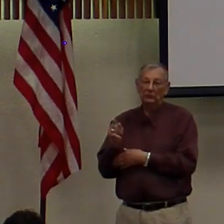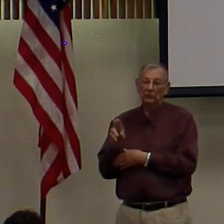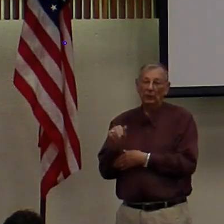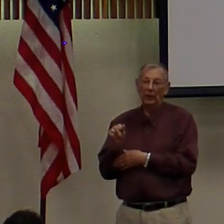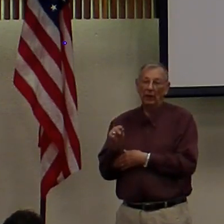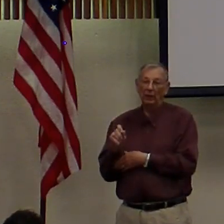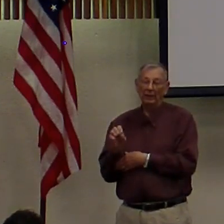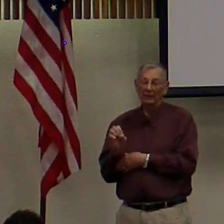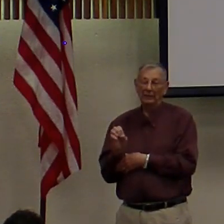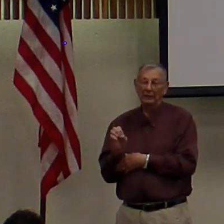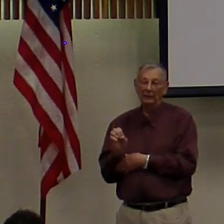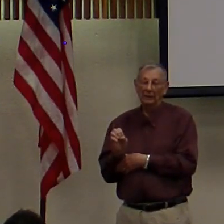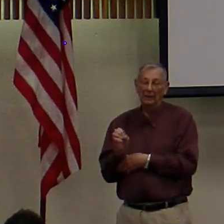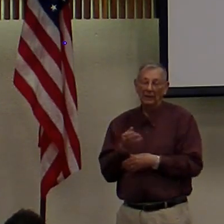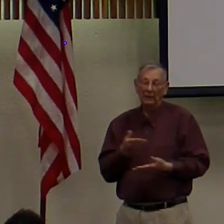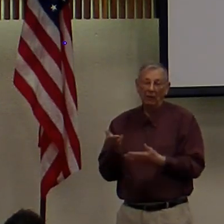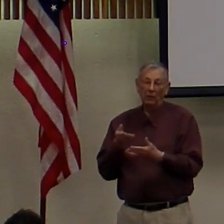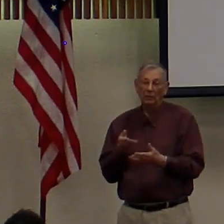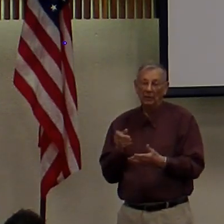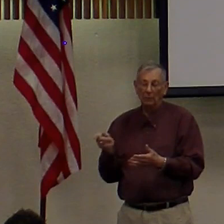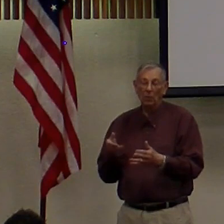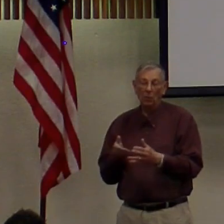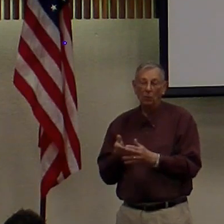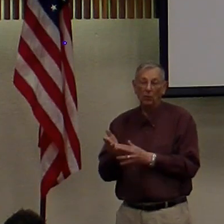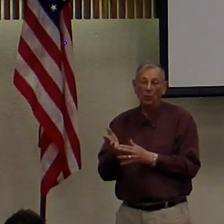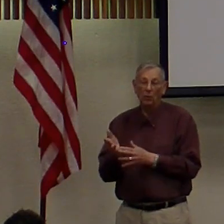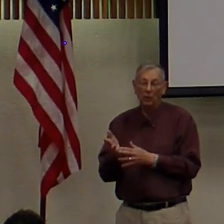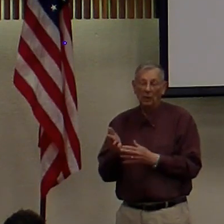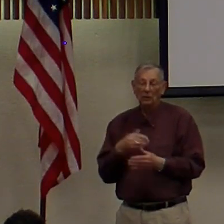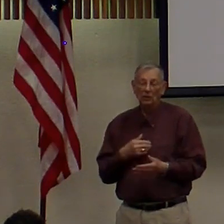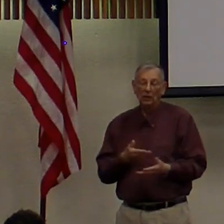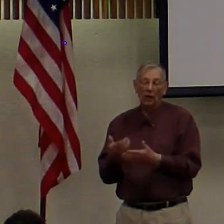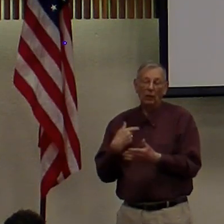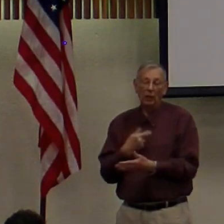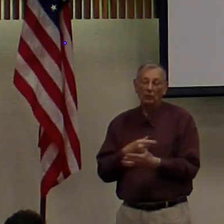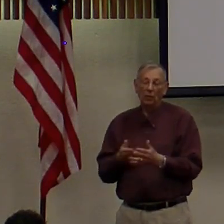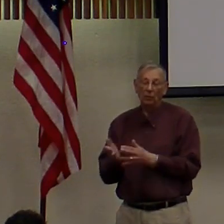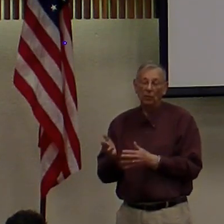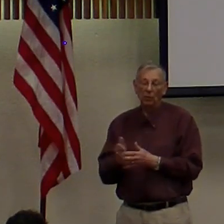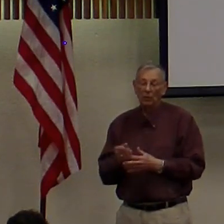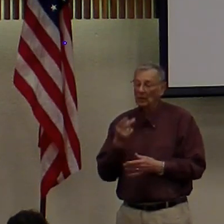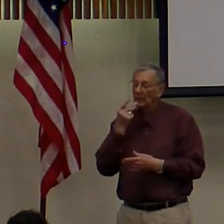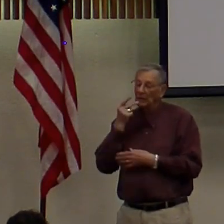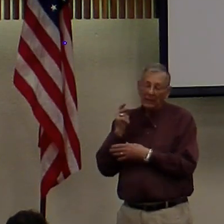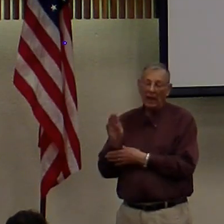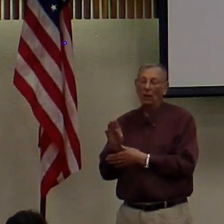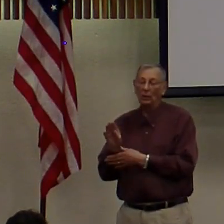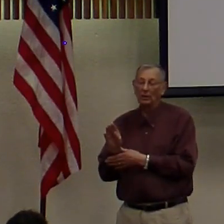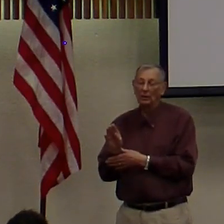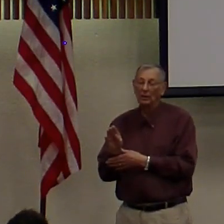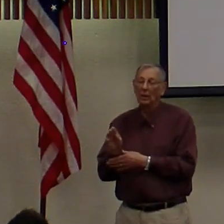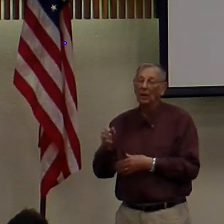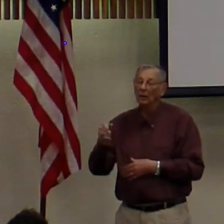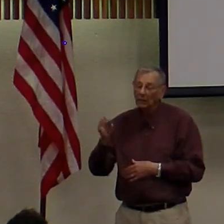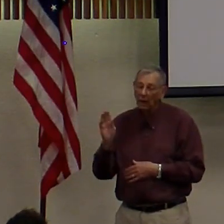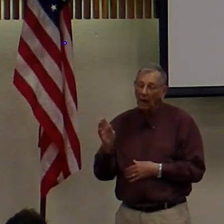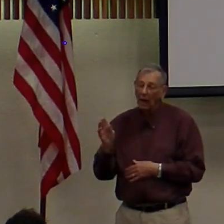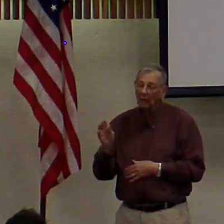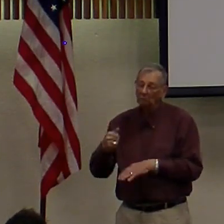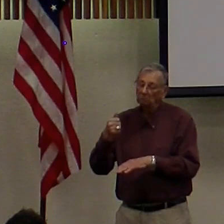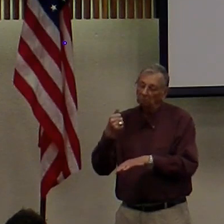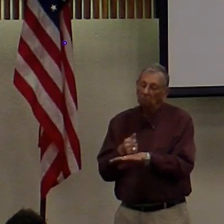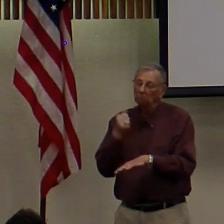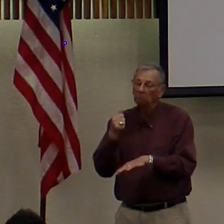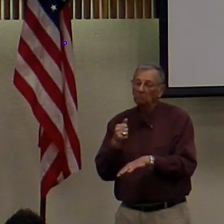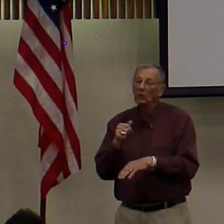And it is that carried them through. It's that should carry us through. The guarantee that God has put His stamp on